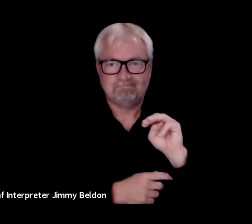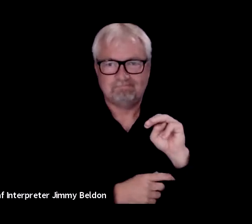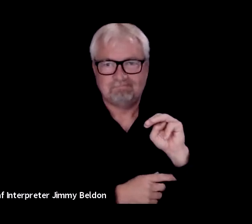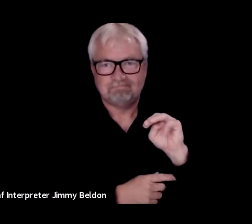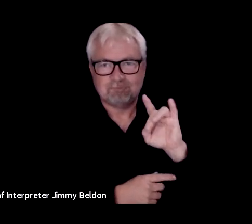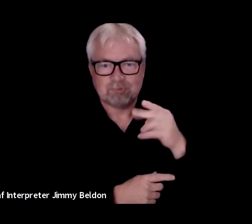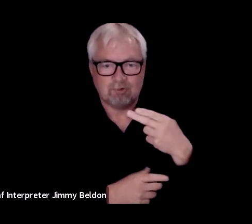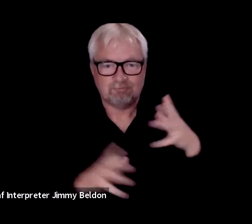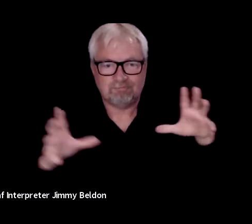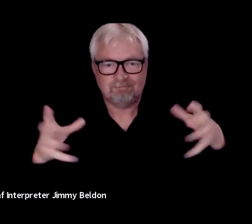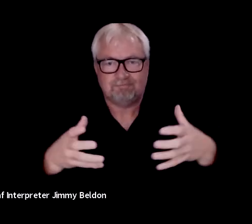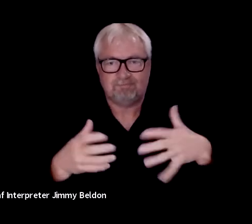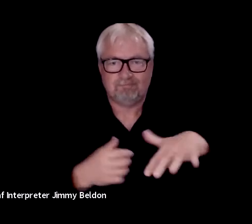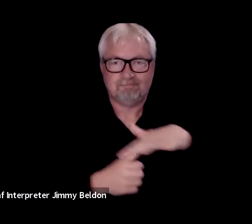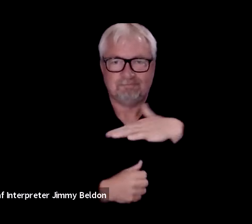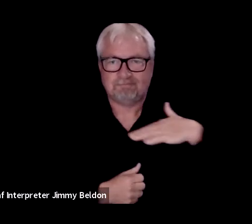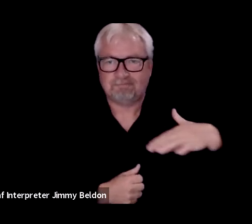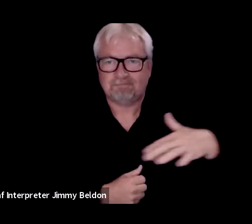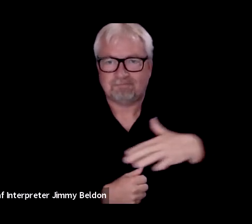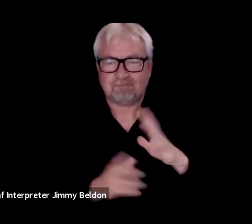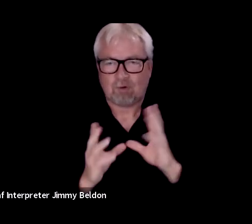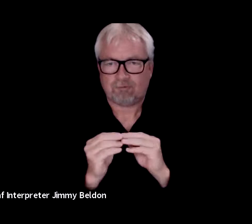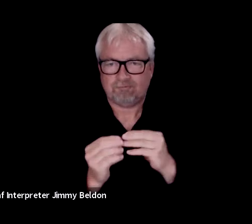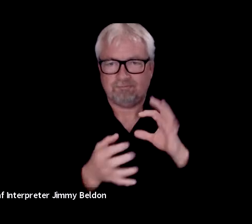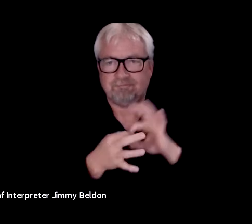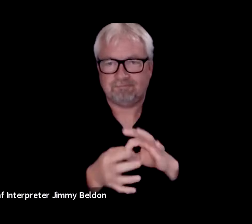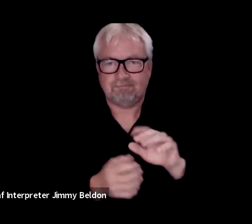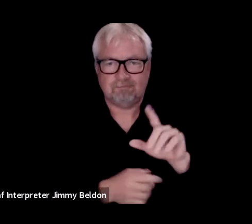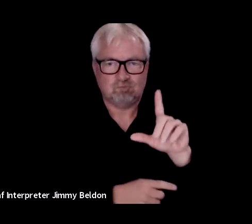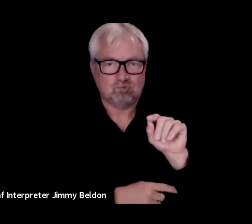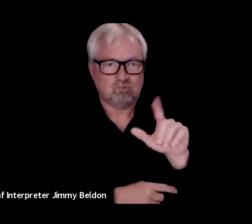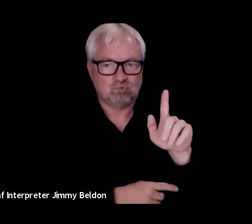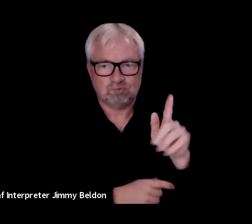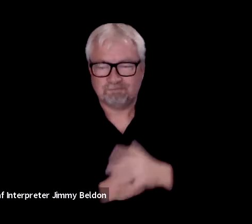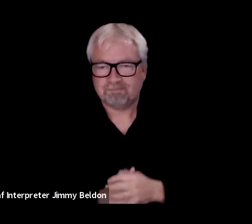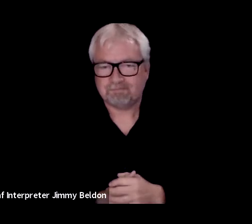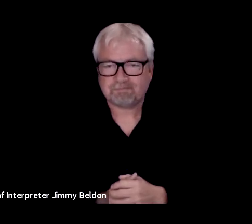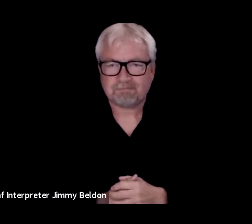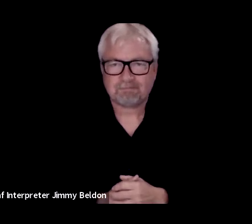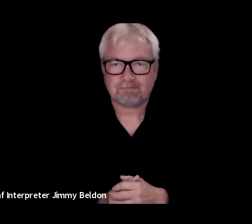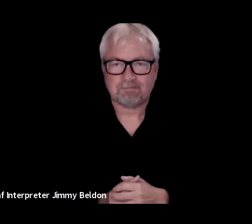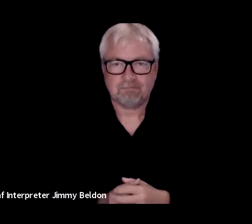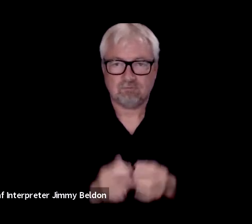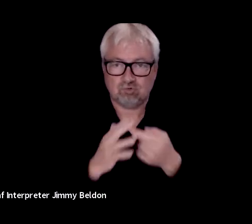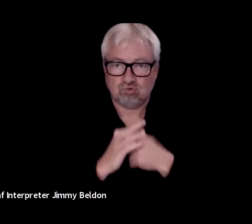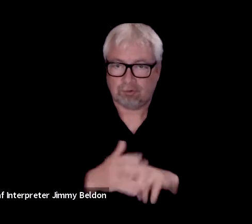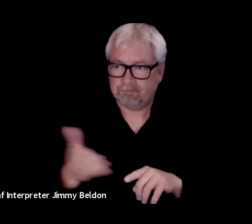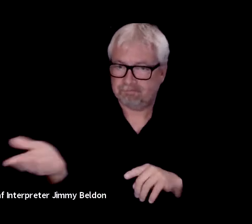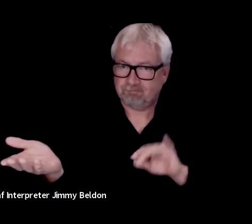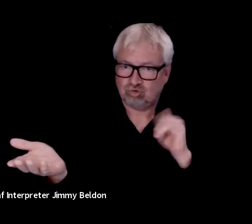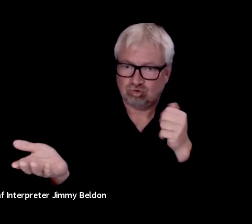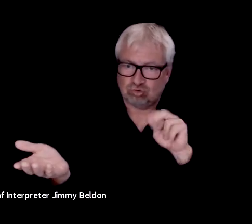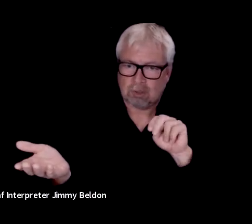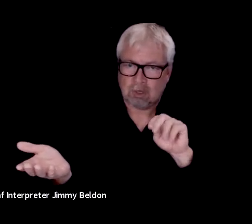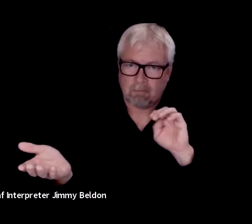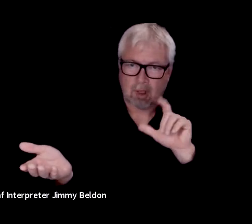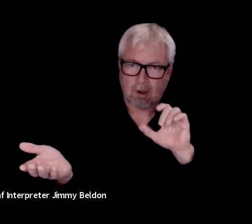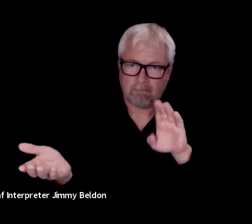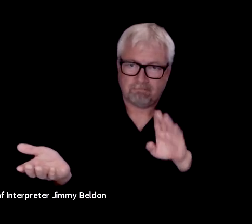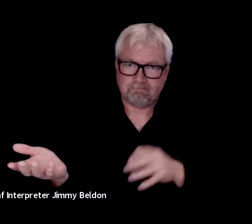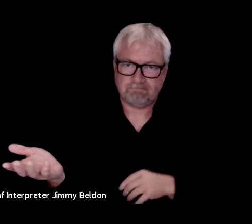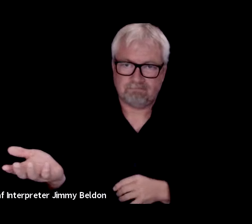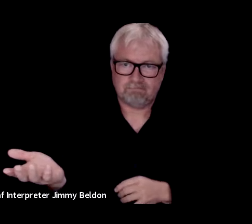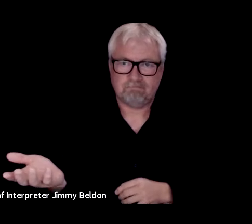We'll start today with opening comments from Health Commissioner Jan Malcolm and State Epidemiologist Dr. Ruth Linfield. We also have Minute IT